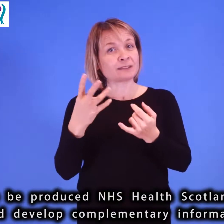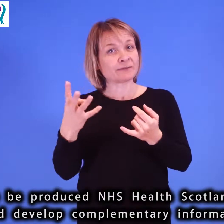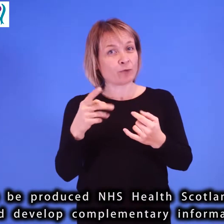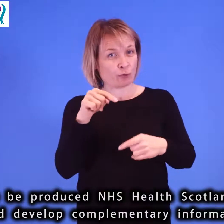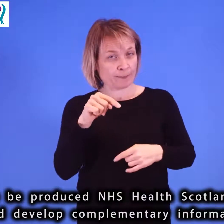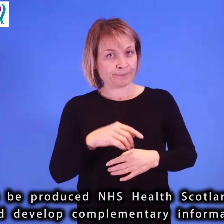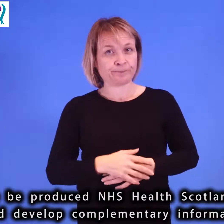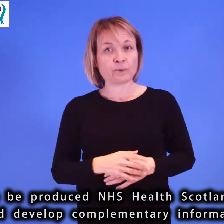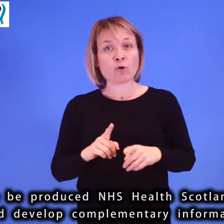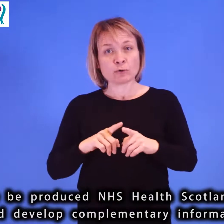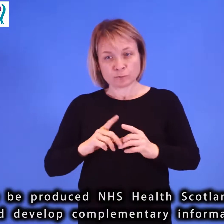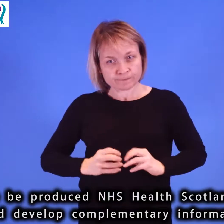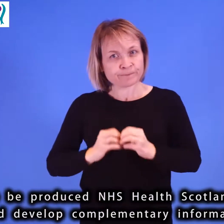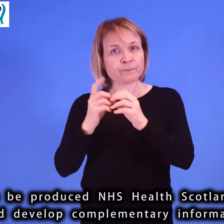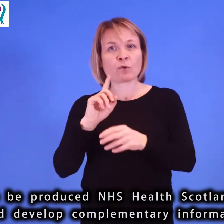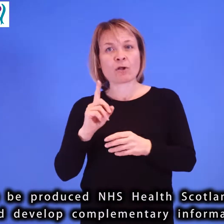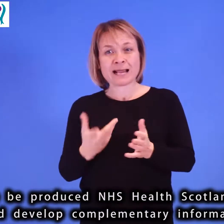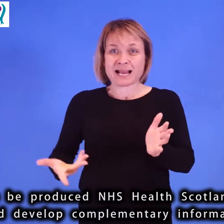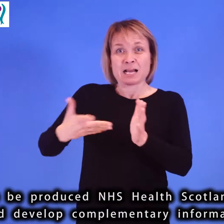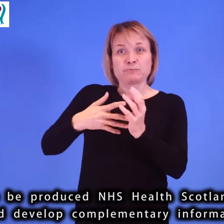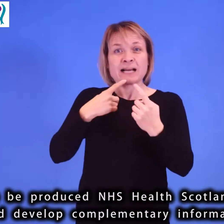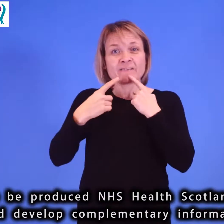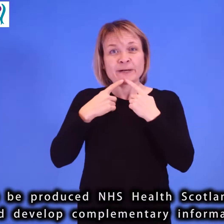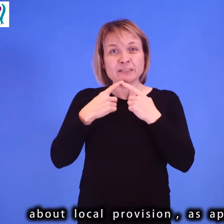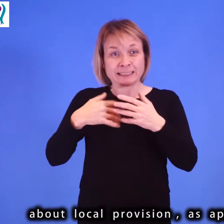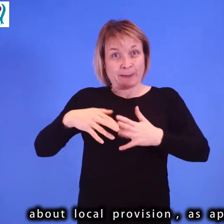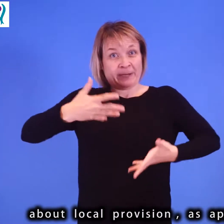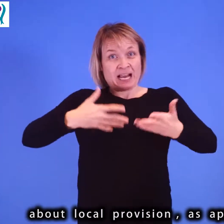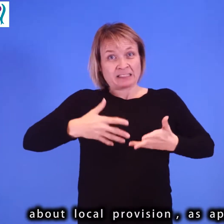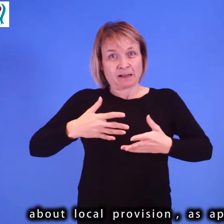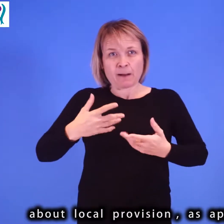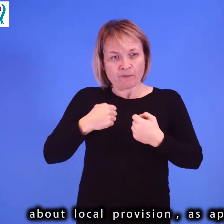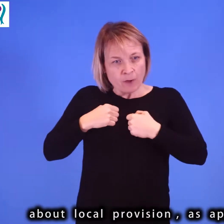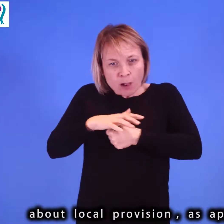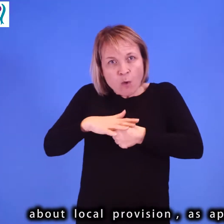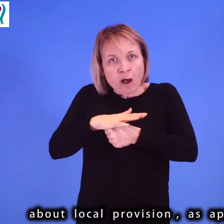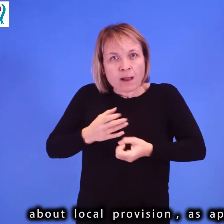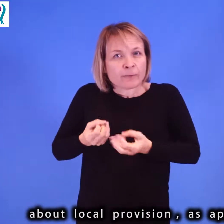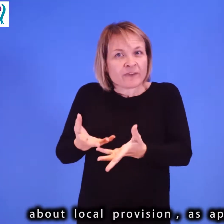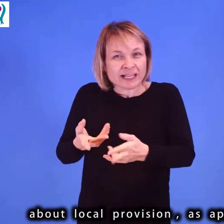develop complementary information in BSL about local provision as appropriate.